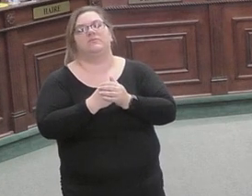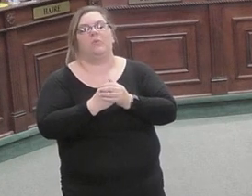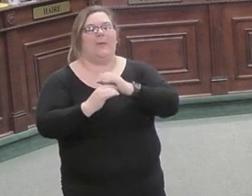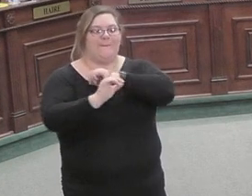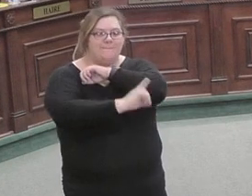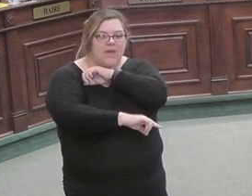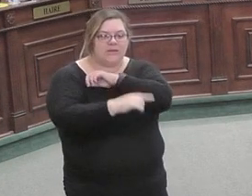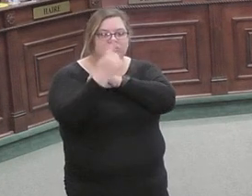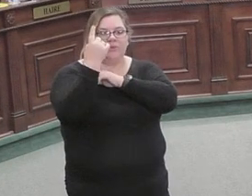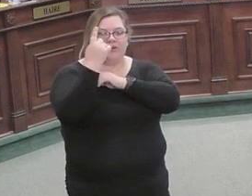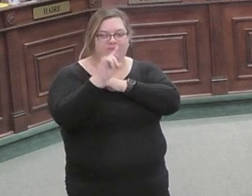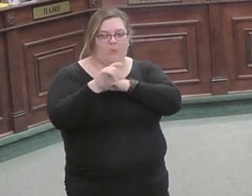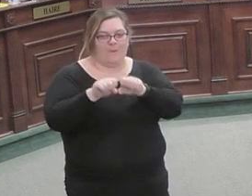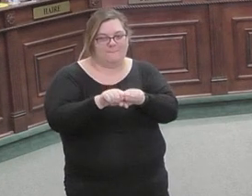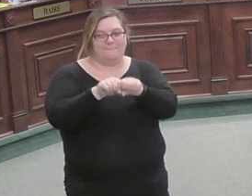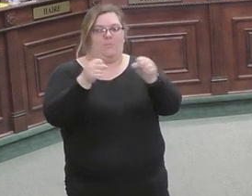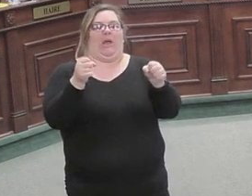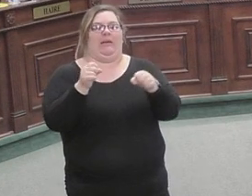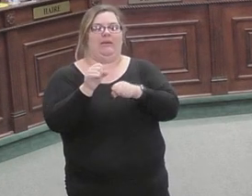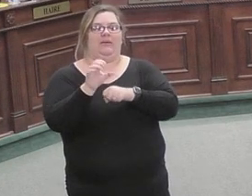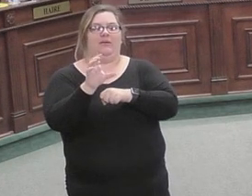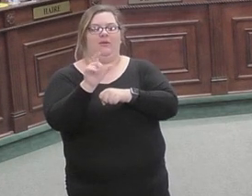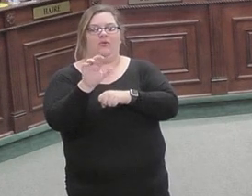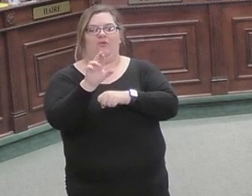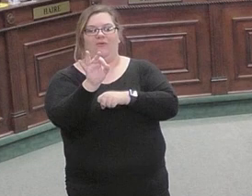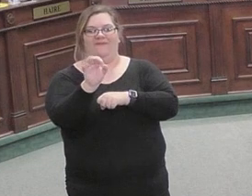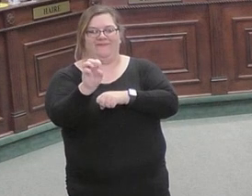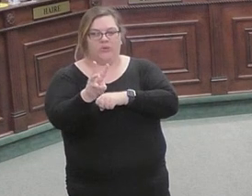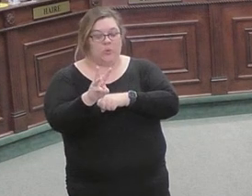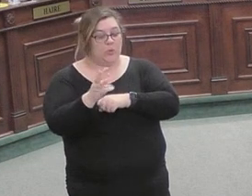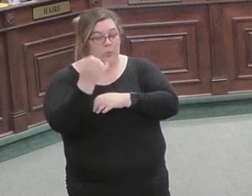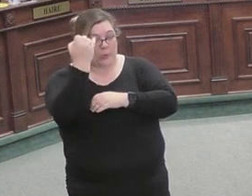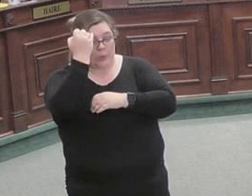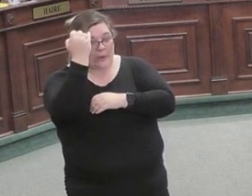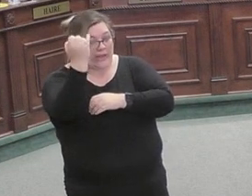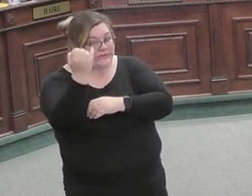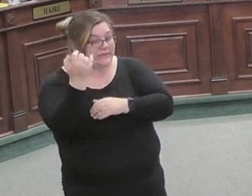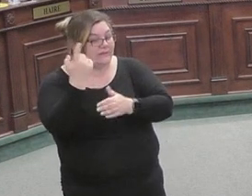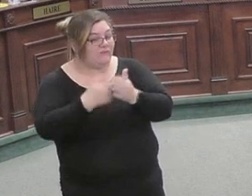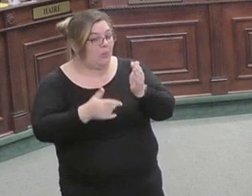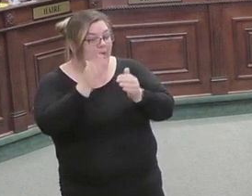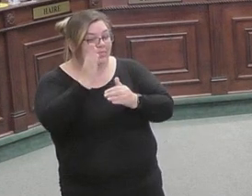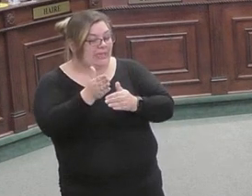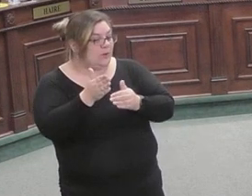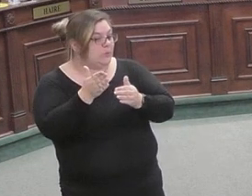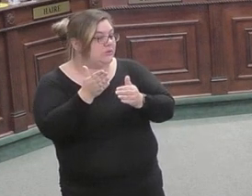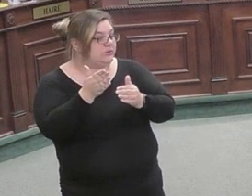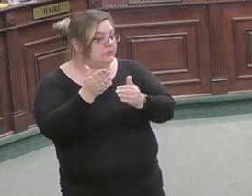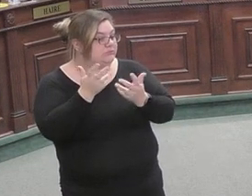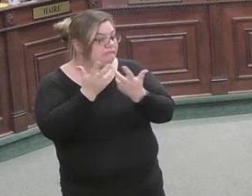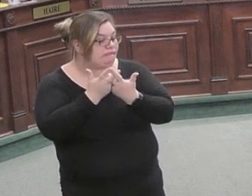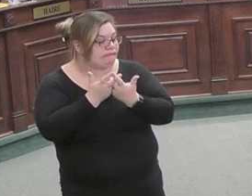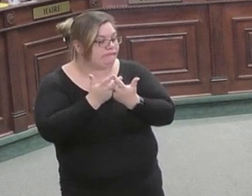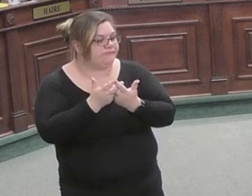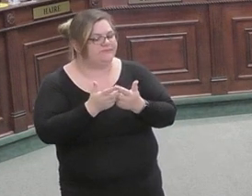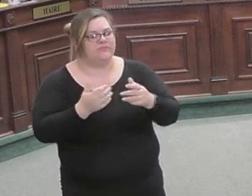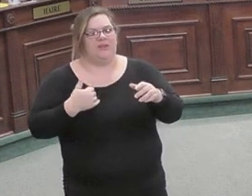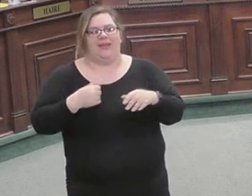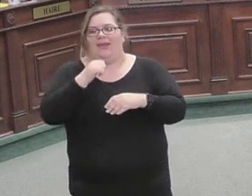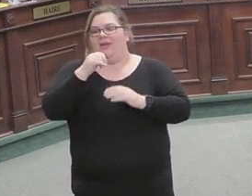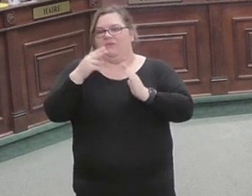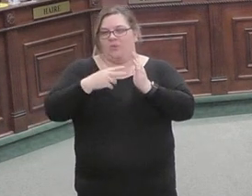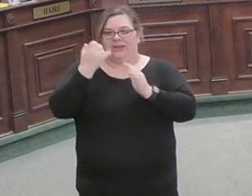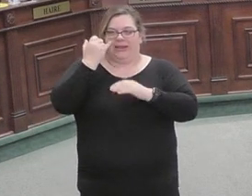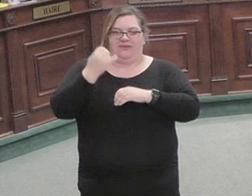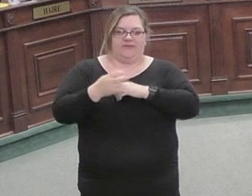punishments for infringing these curfews. Any idea what those are going to be at this point in time? Haven't read the order as to what that is, whether it's